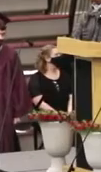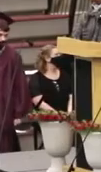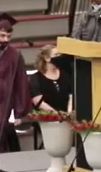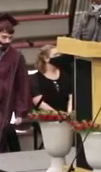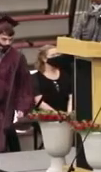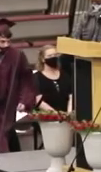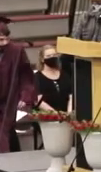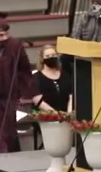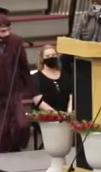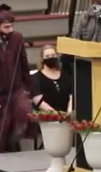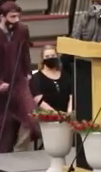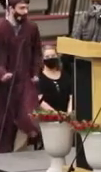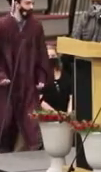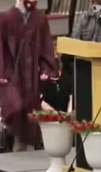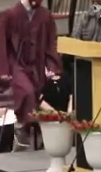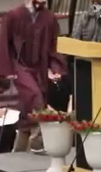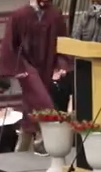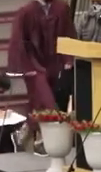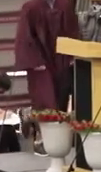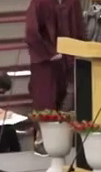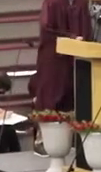Sean Michael Costello.